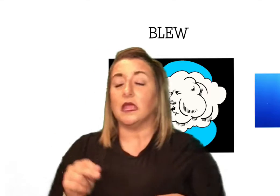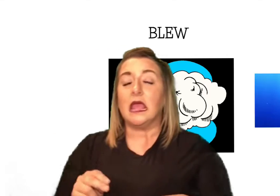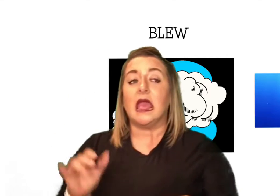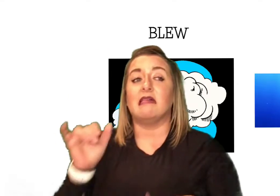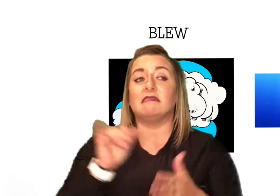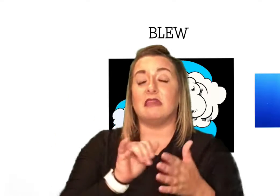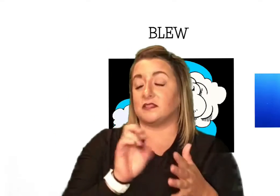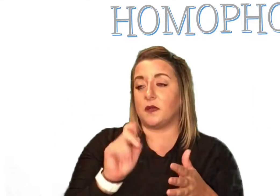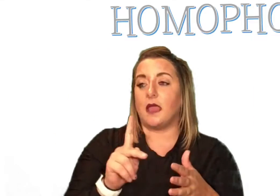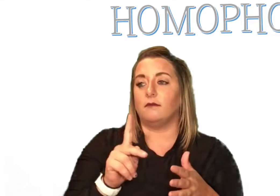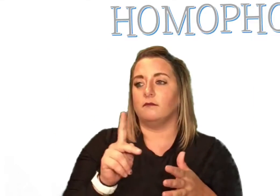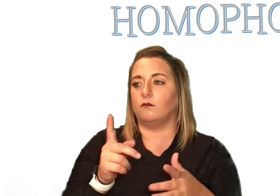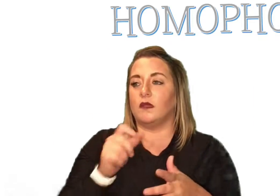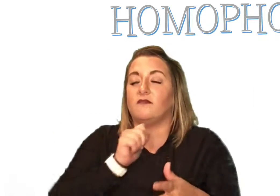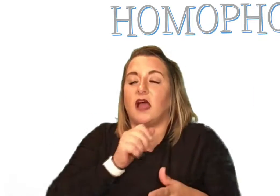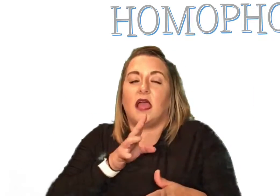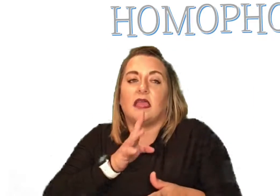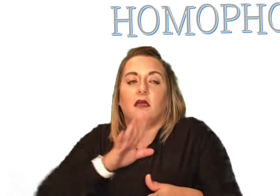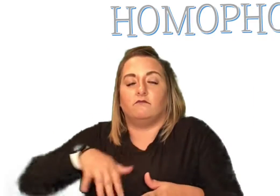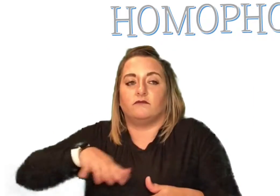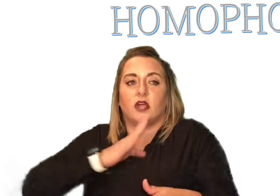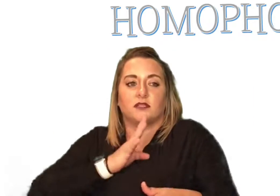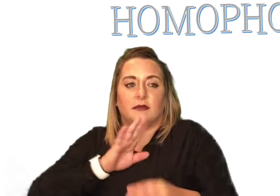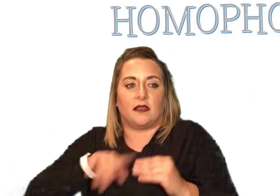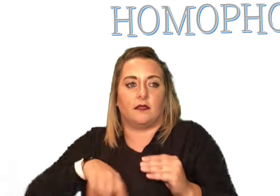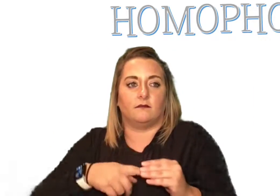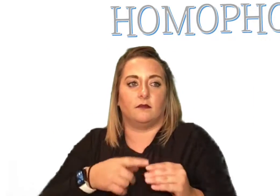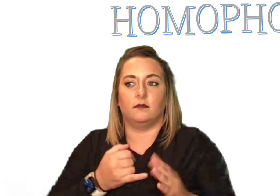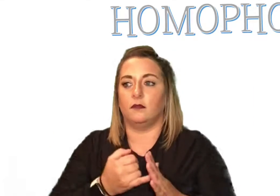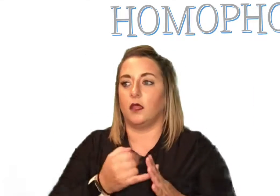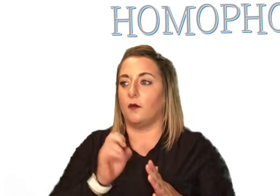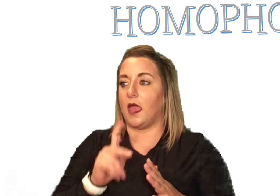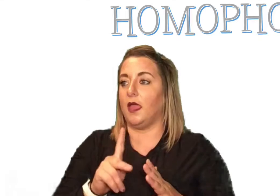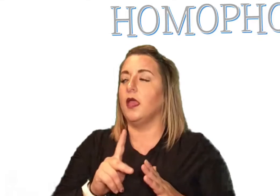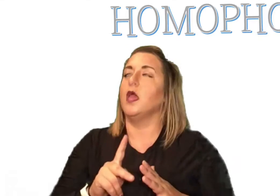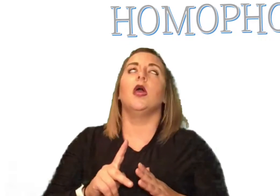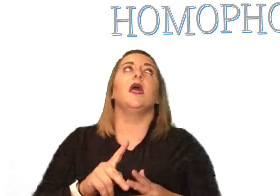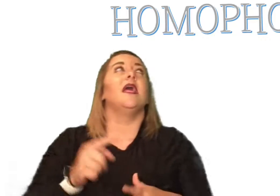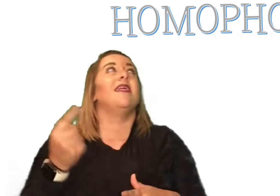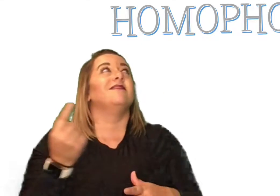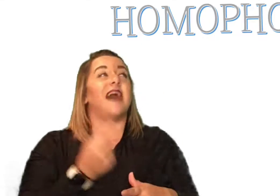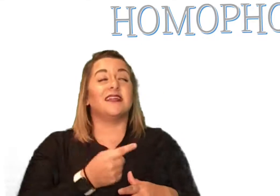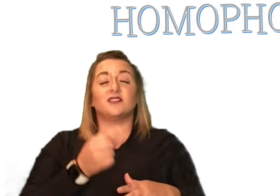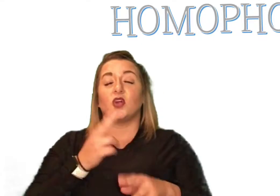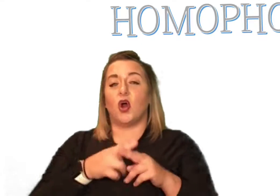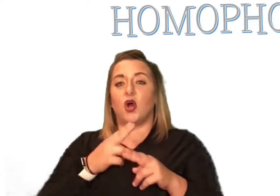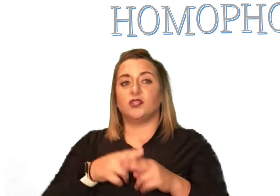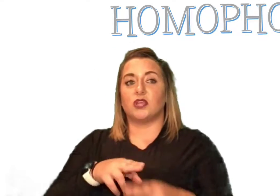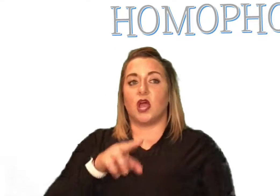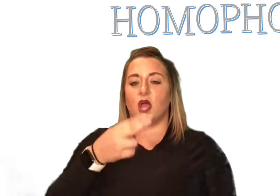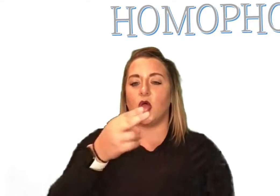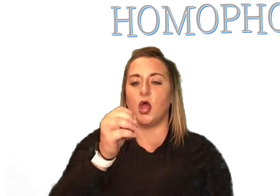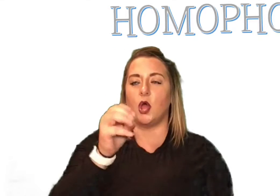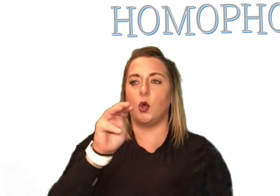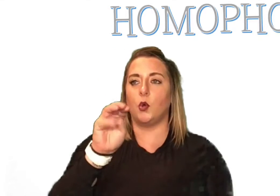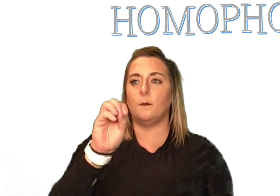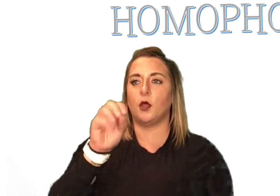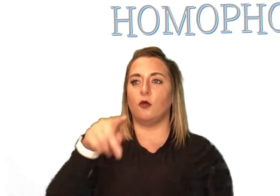No? That's okay. We have not yet talked about it. Okay? That's called